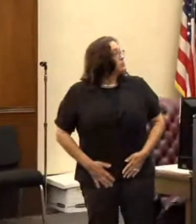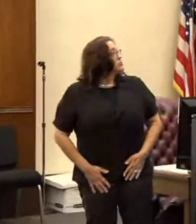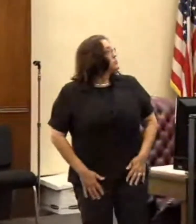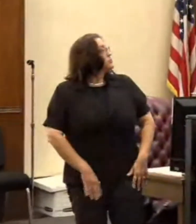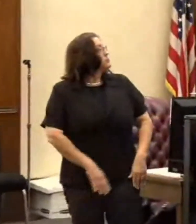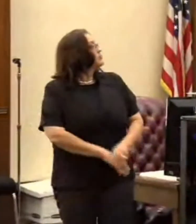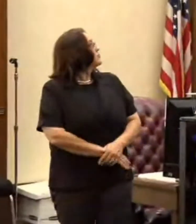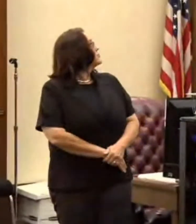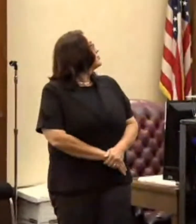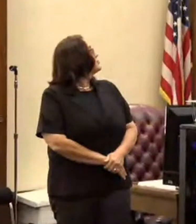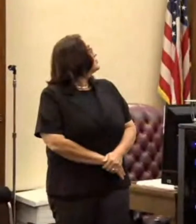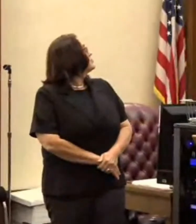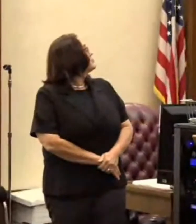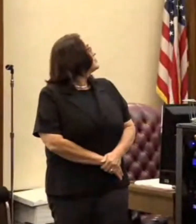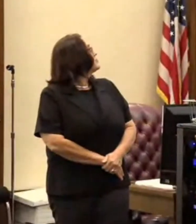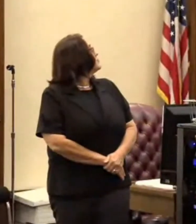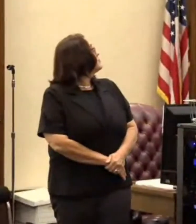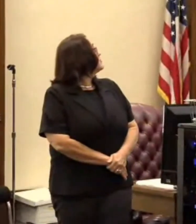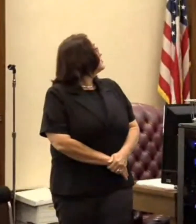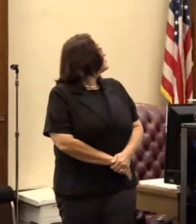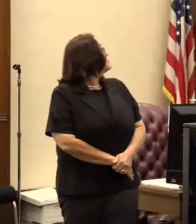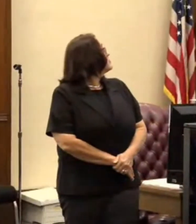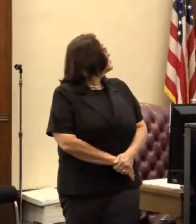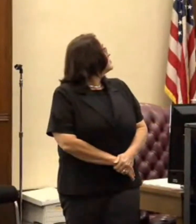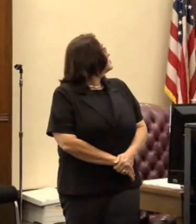Clark. I